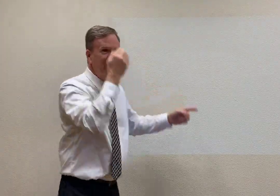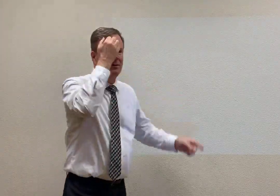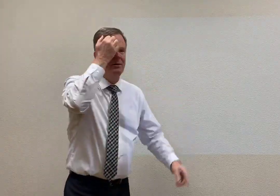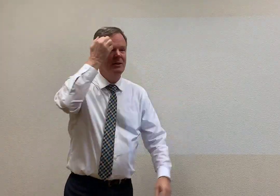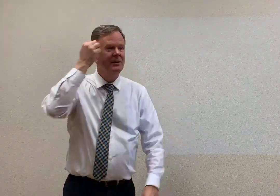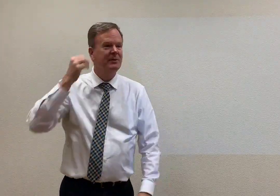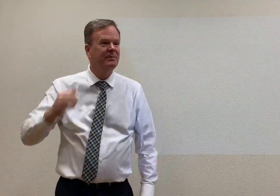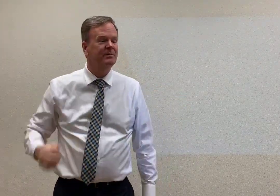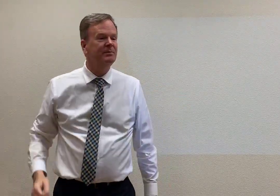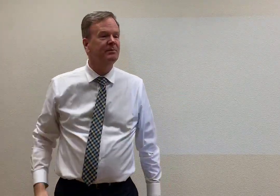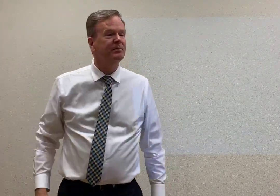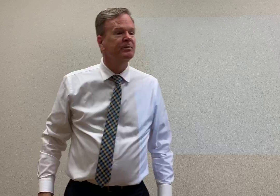See that?